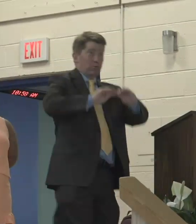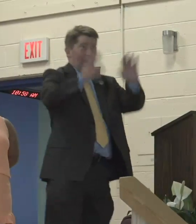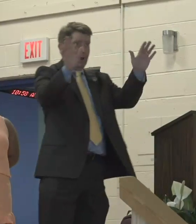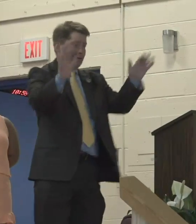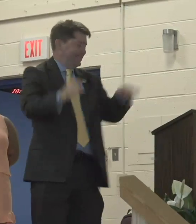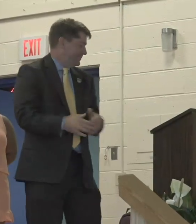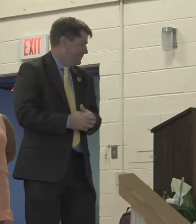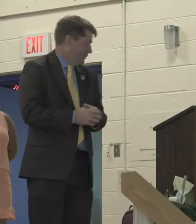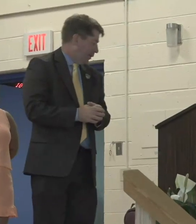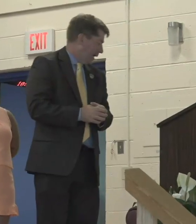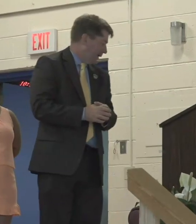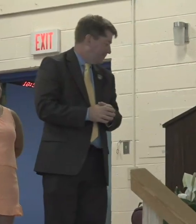bright.